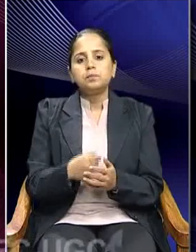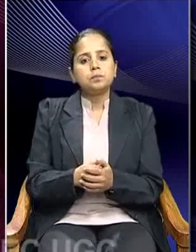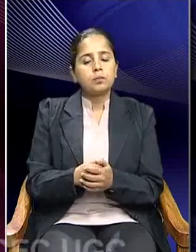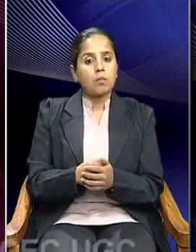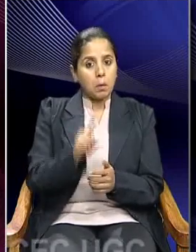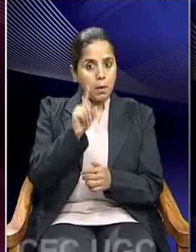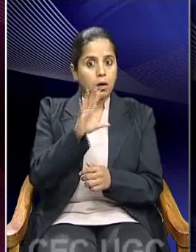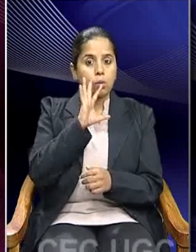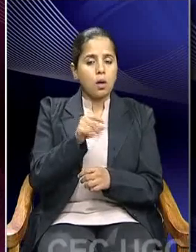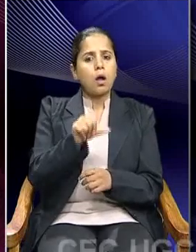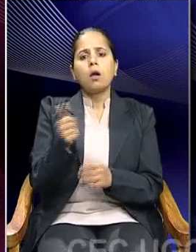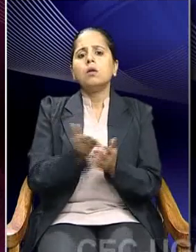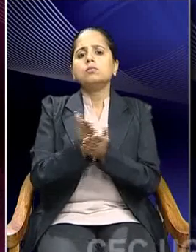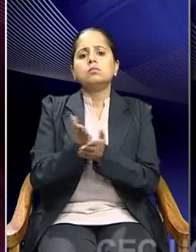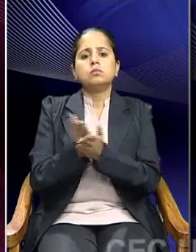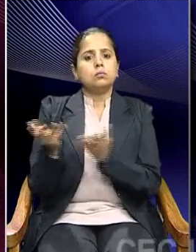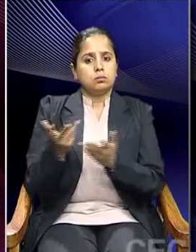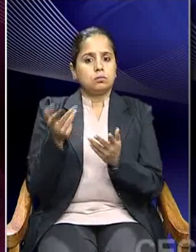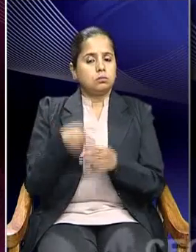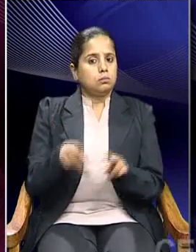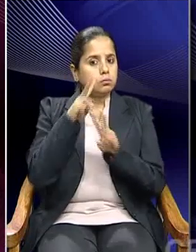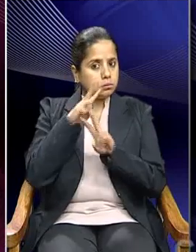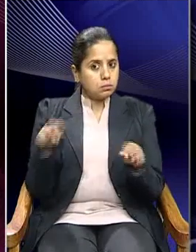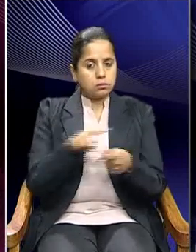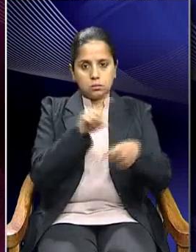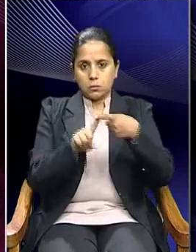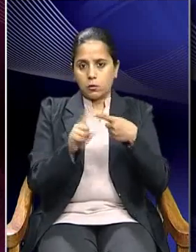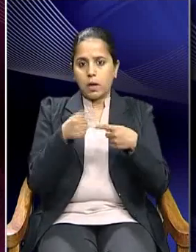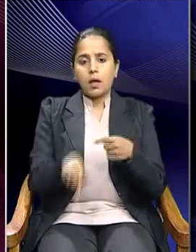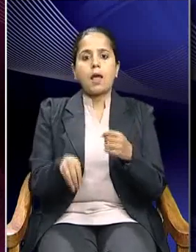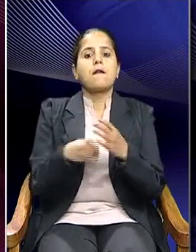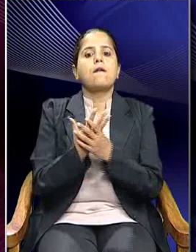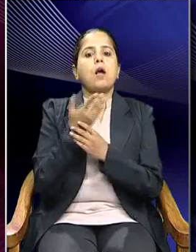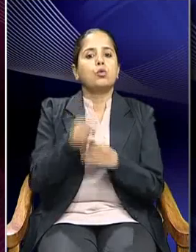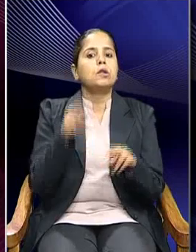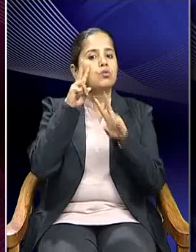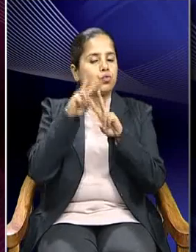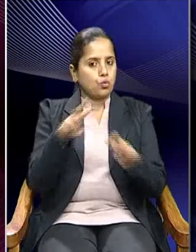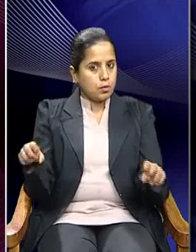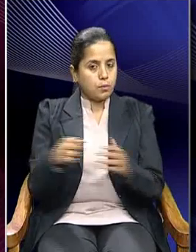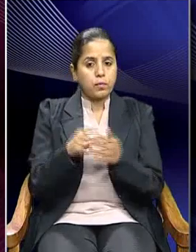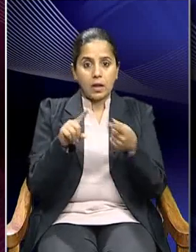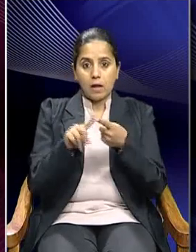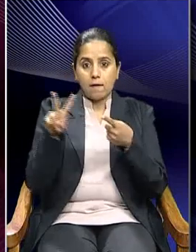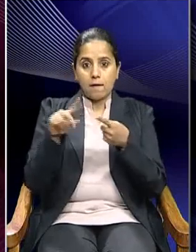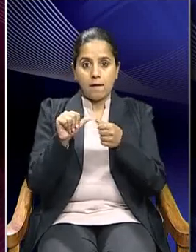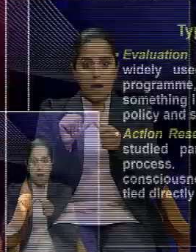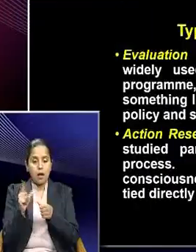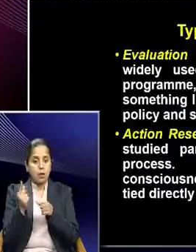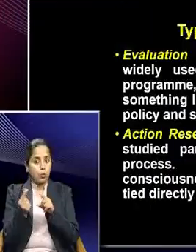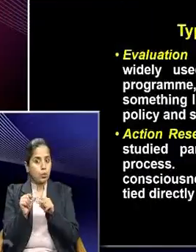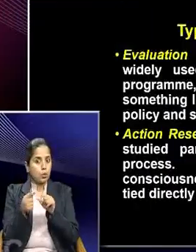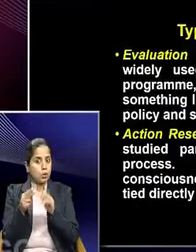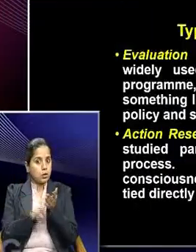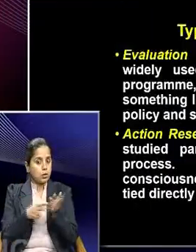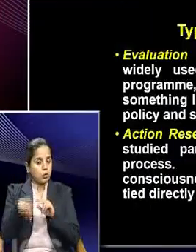Where are the types of research? Number one is evaluation research. Now, this evaluation research is